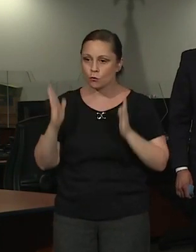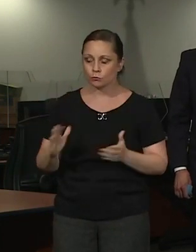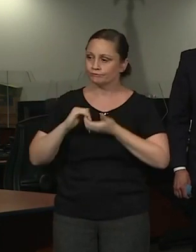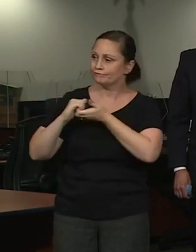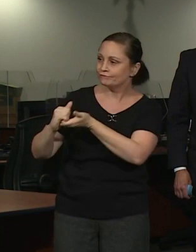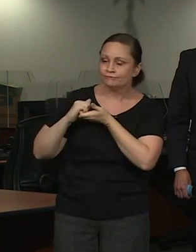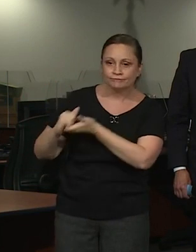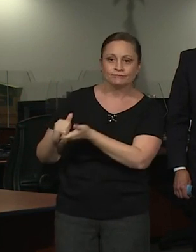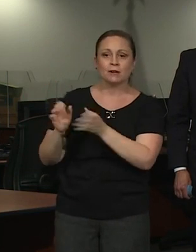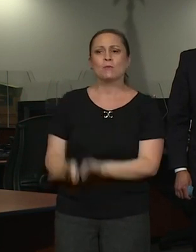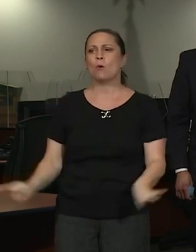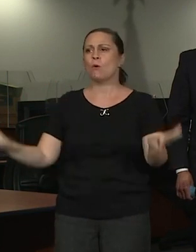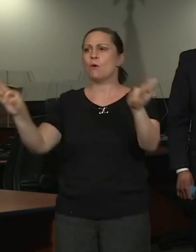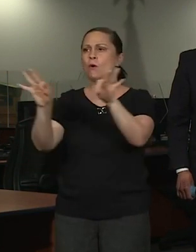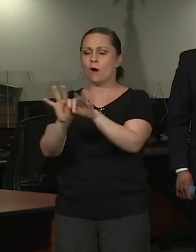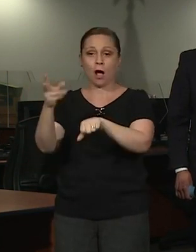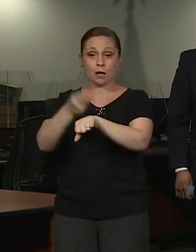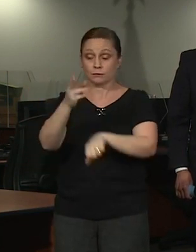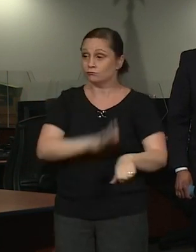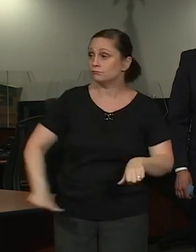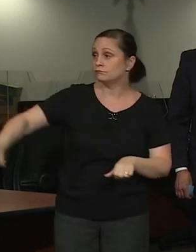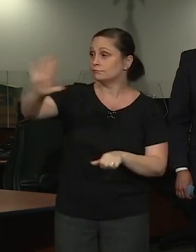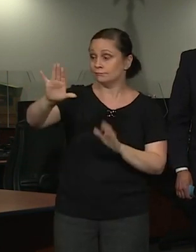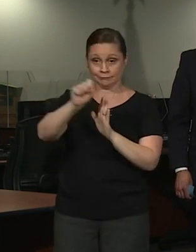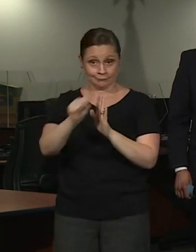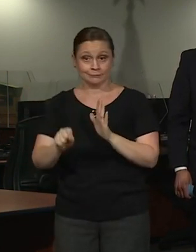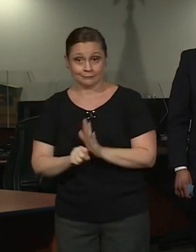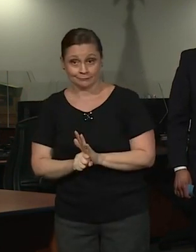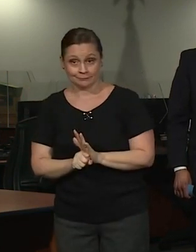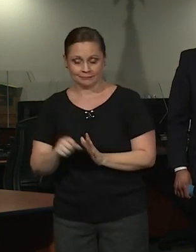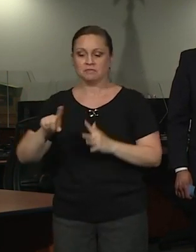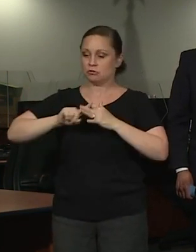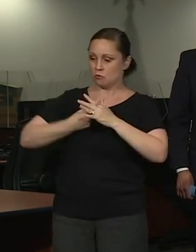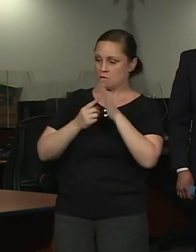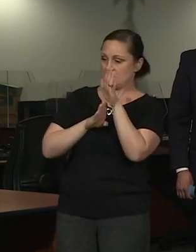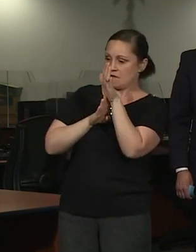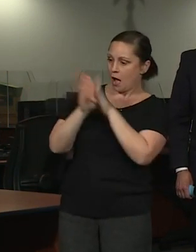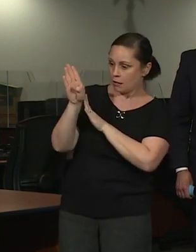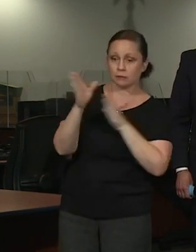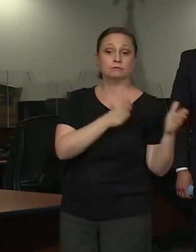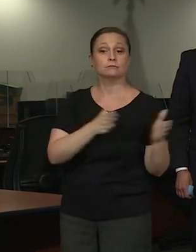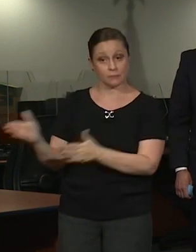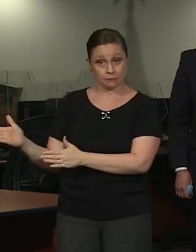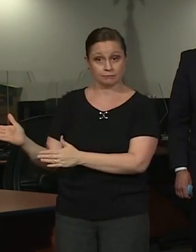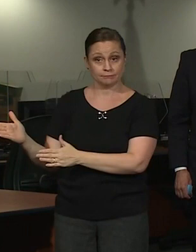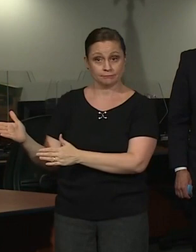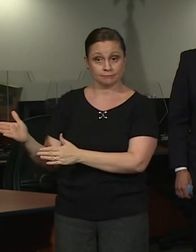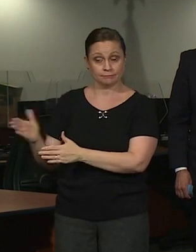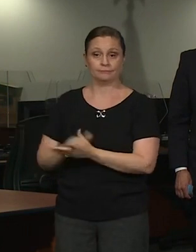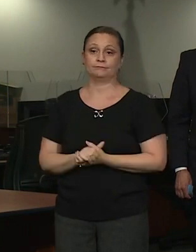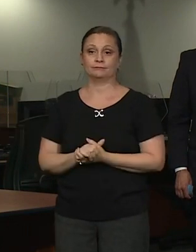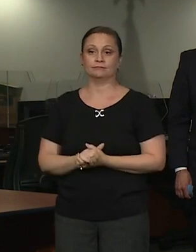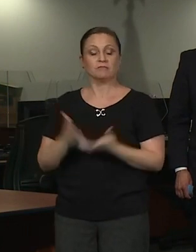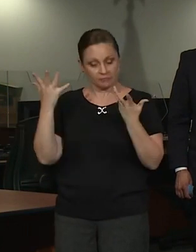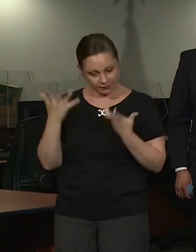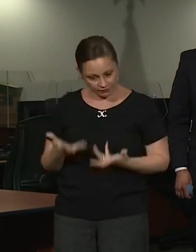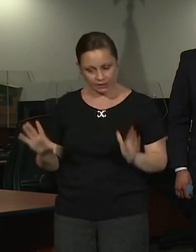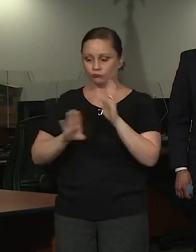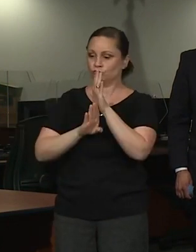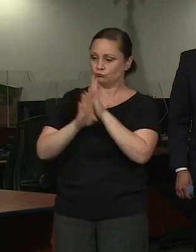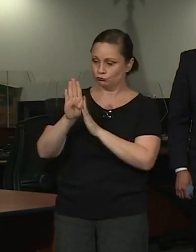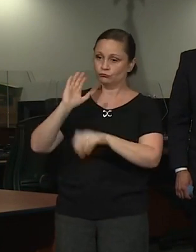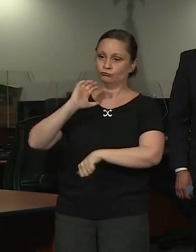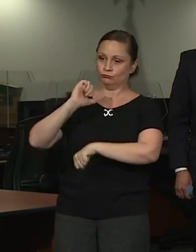most importantly, the hospitals around the state, we began to develop that plan. That plan was developed. We put into